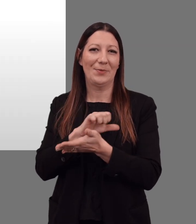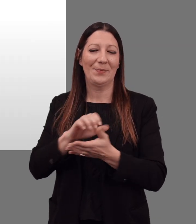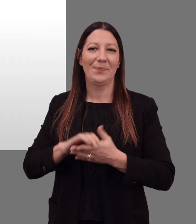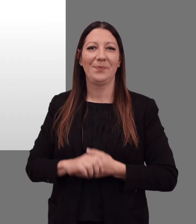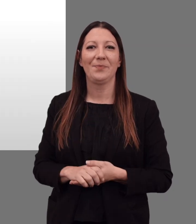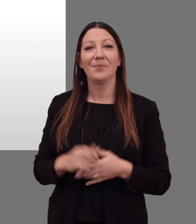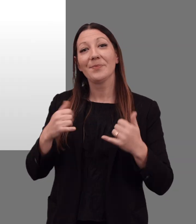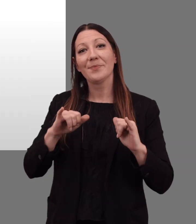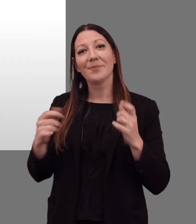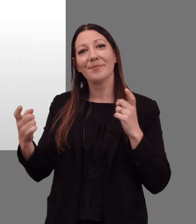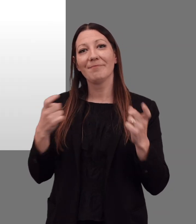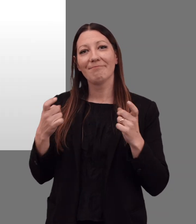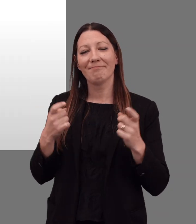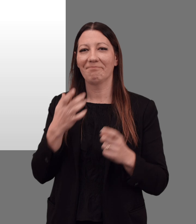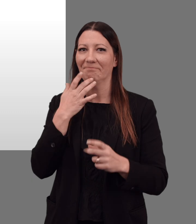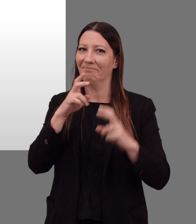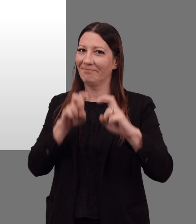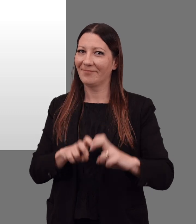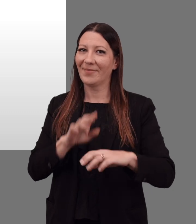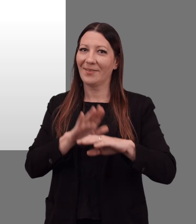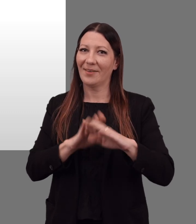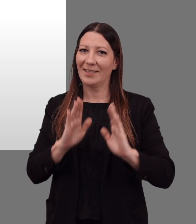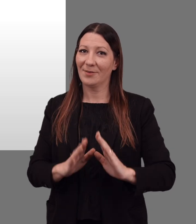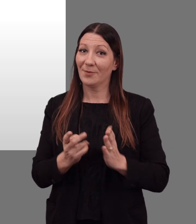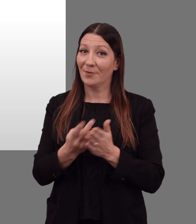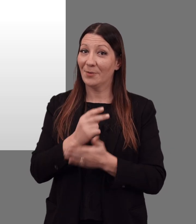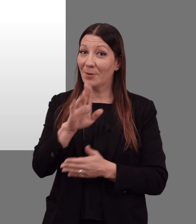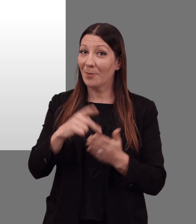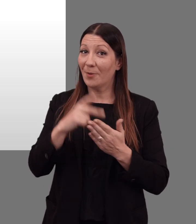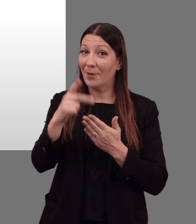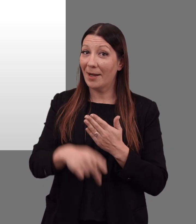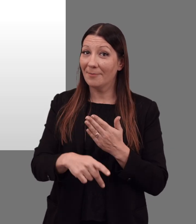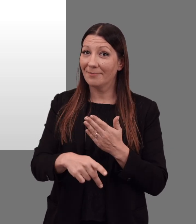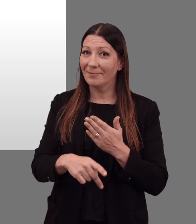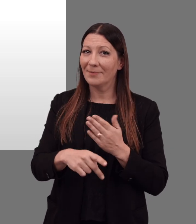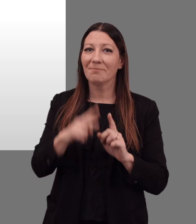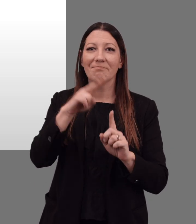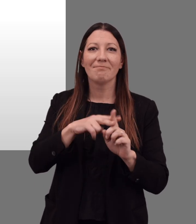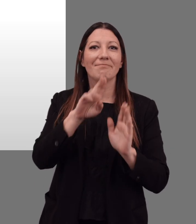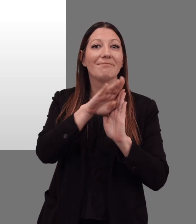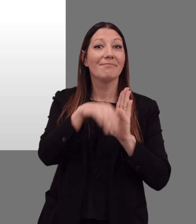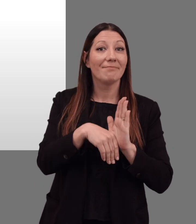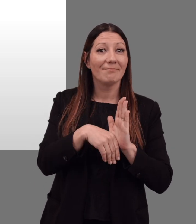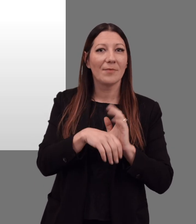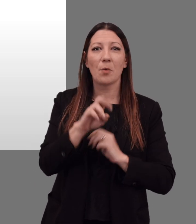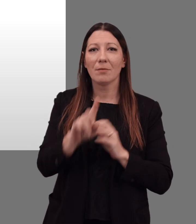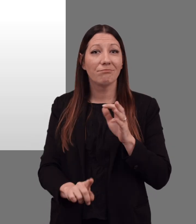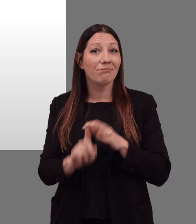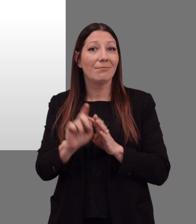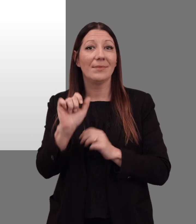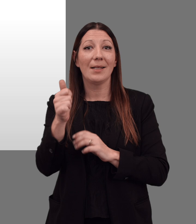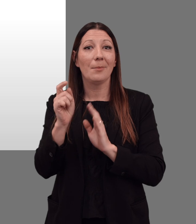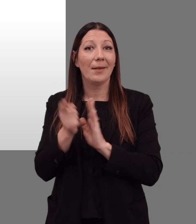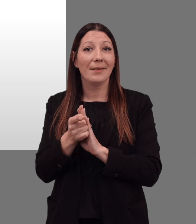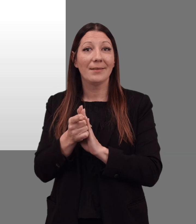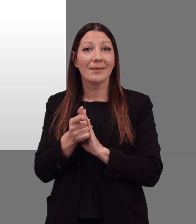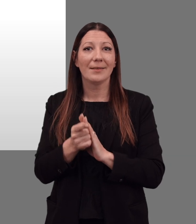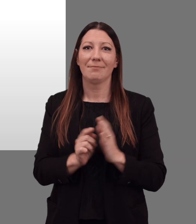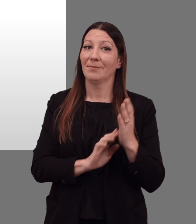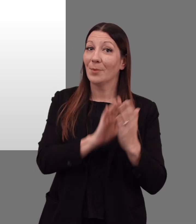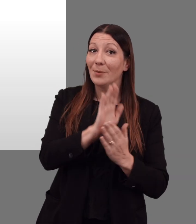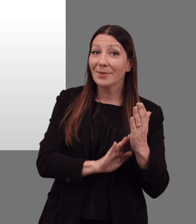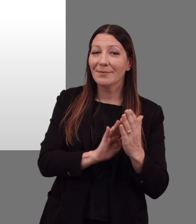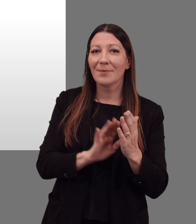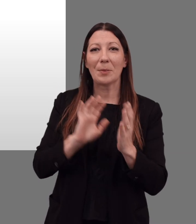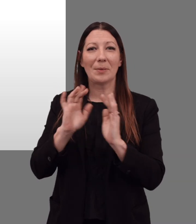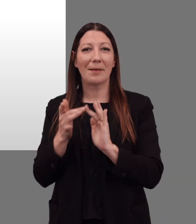If you still have questions or would like an academic advisor to review your program, you can book a 30-minute appointment or come for a 10-minute drop-in session